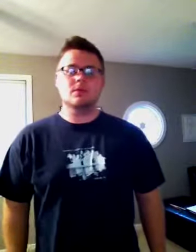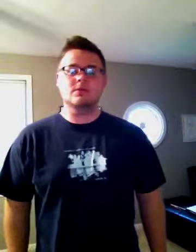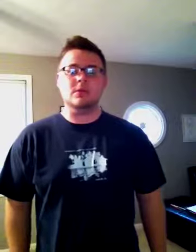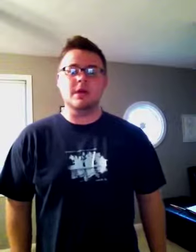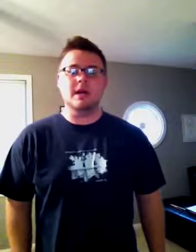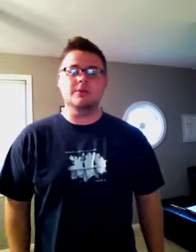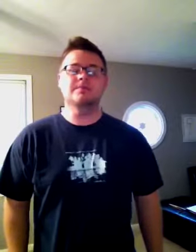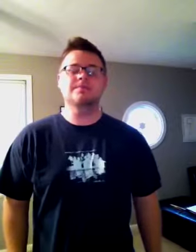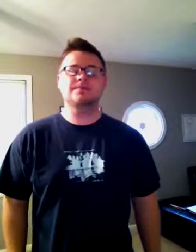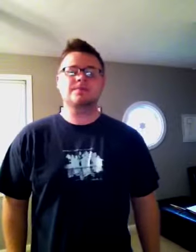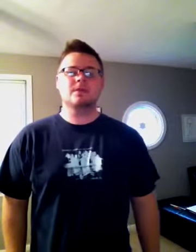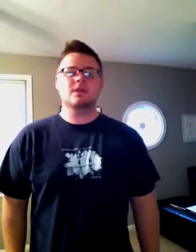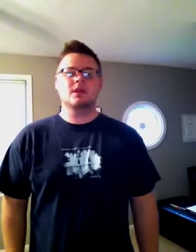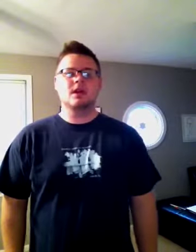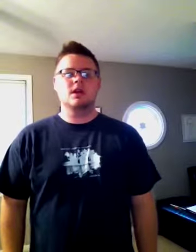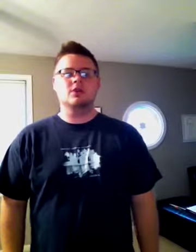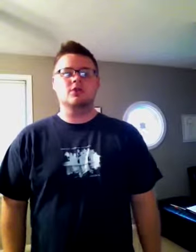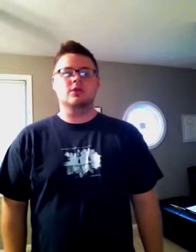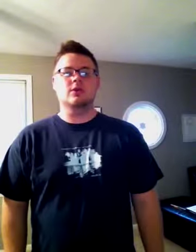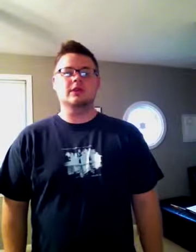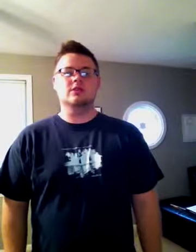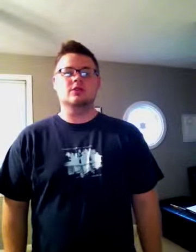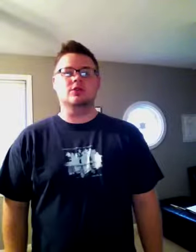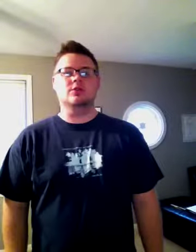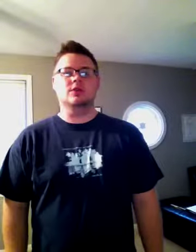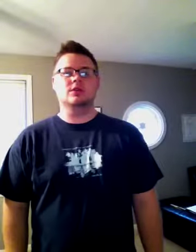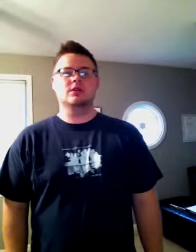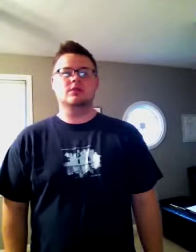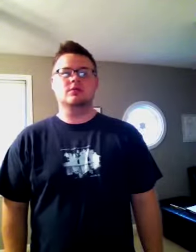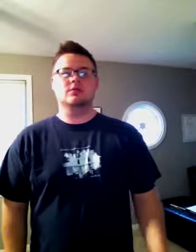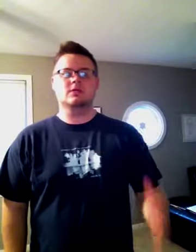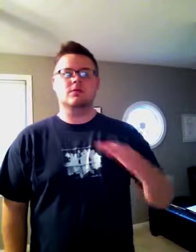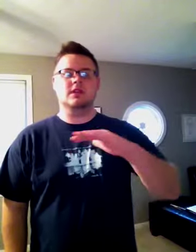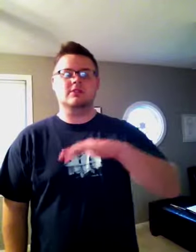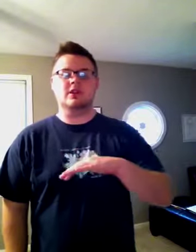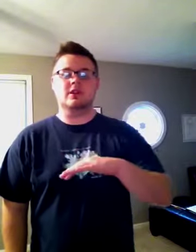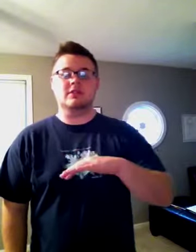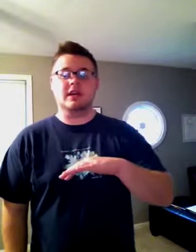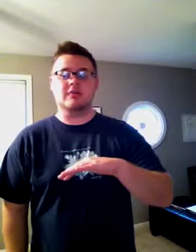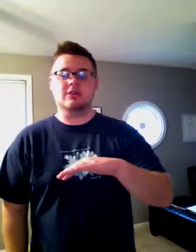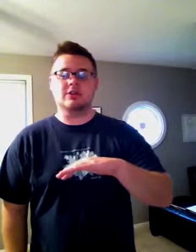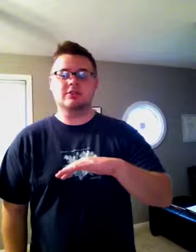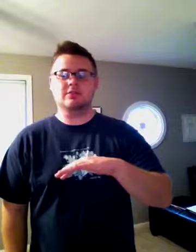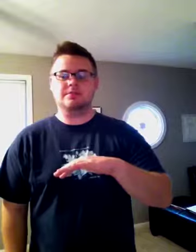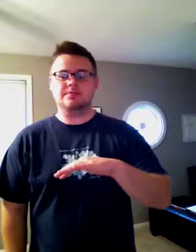So now, you're going to, at the start of the second verse,